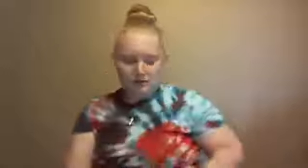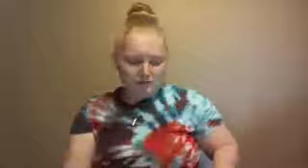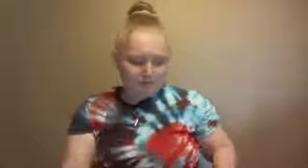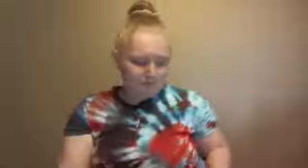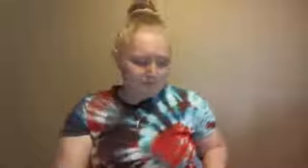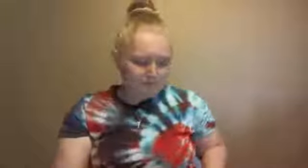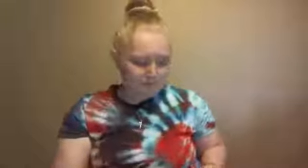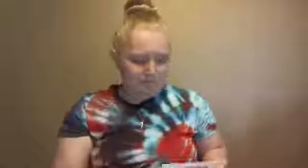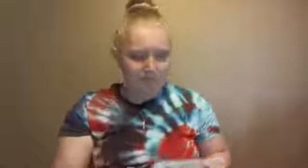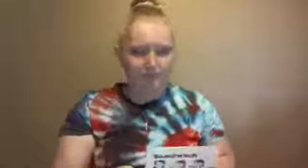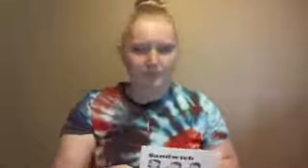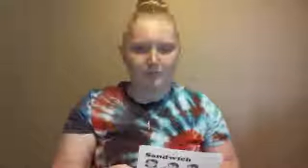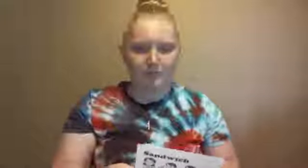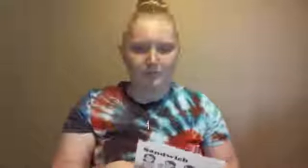sandwich.